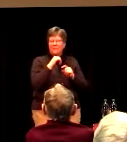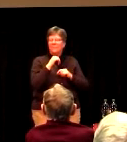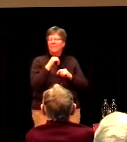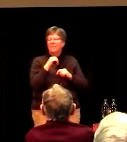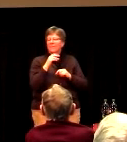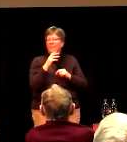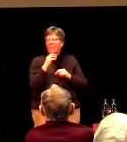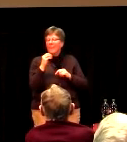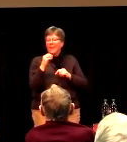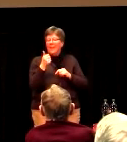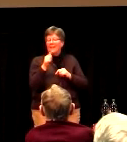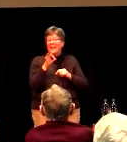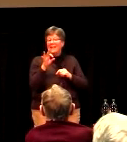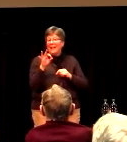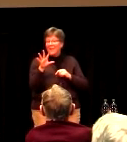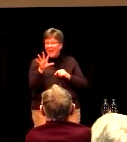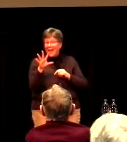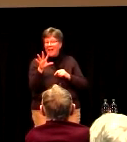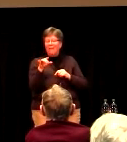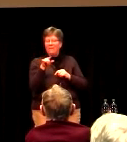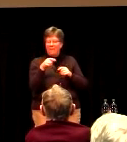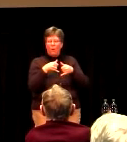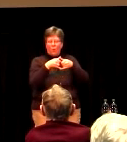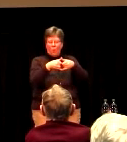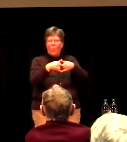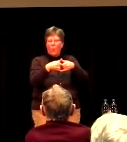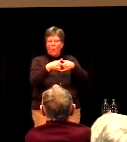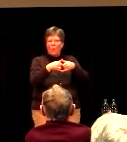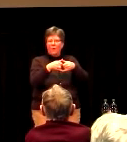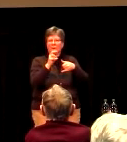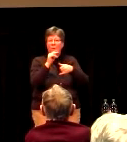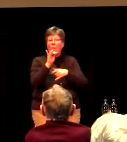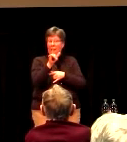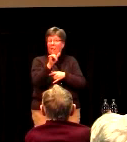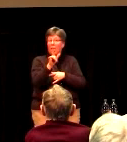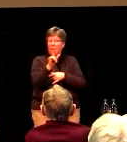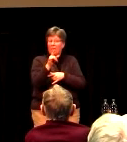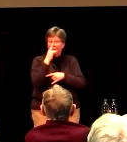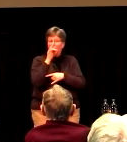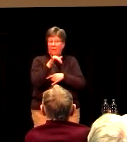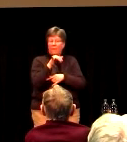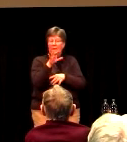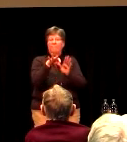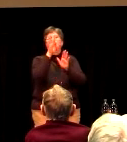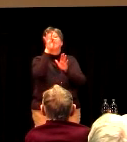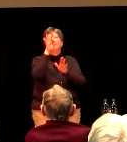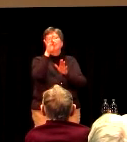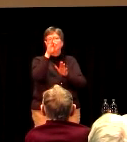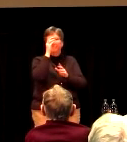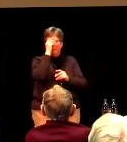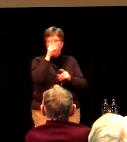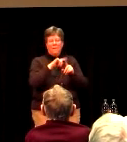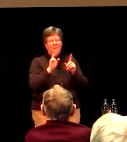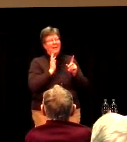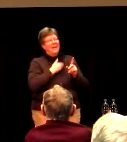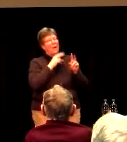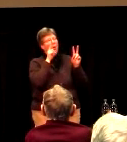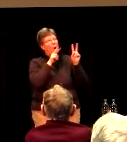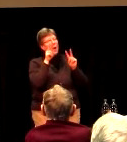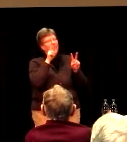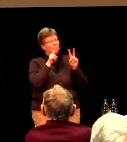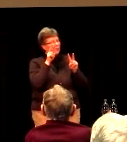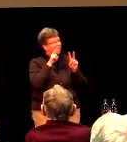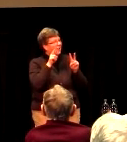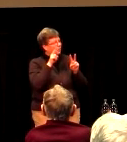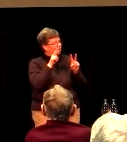And in 1985, they would be awarded the Nobel for that. But our observations, these